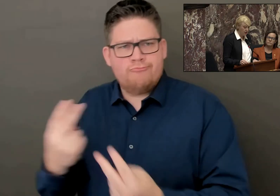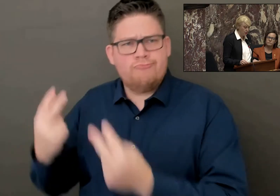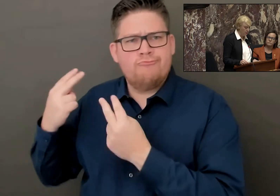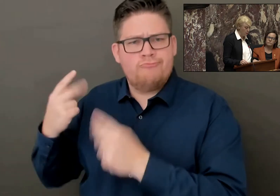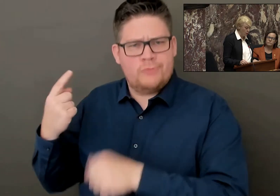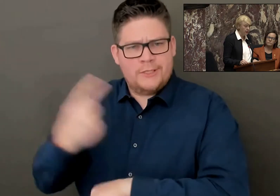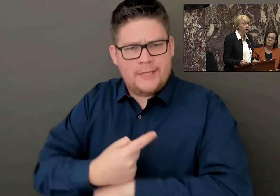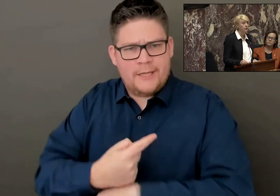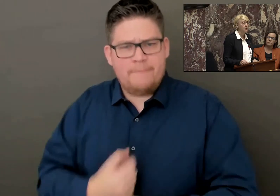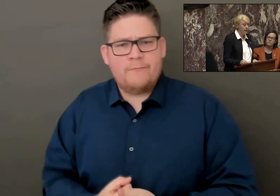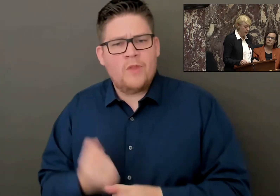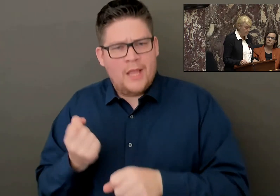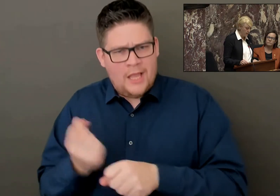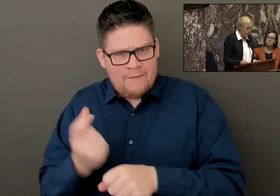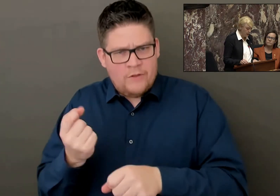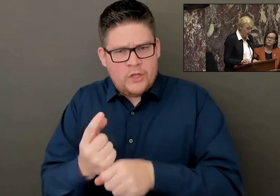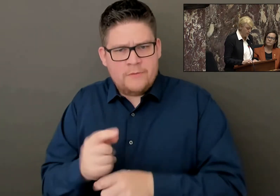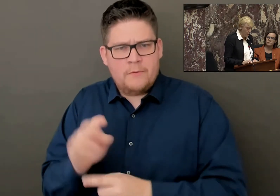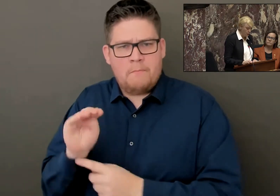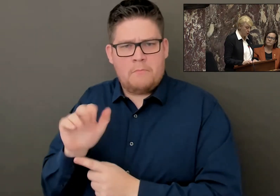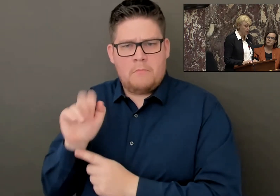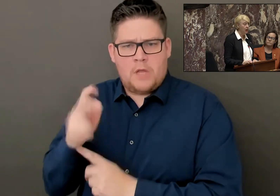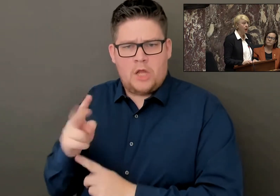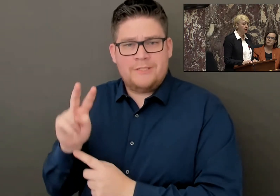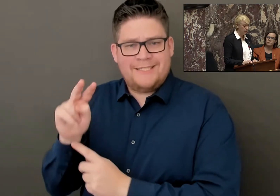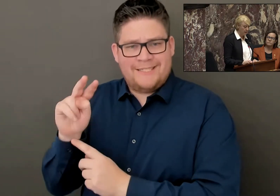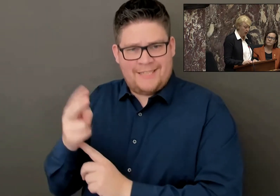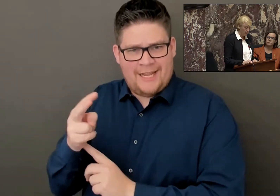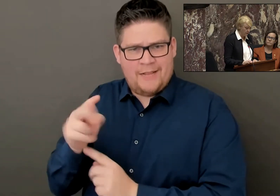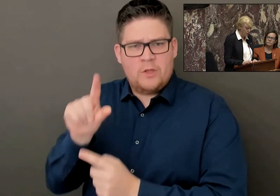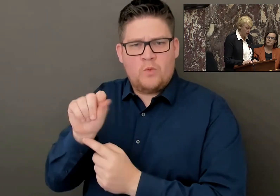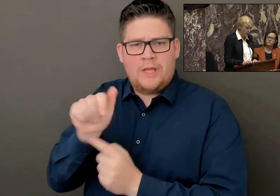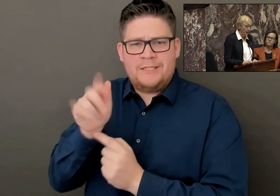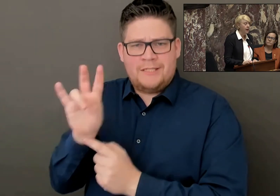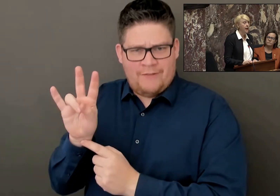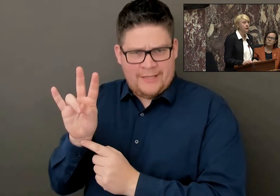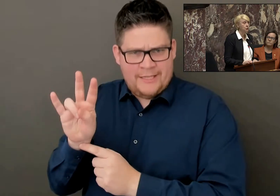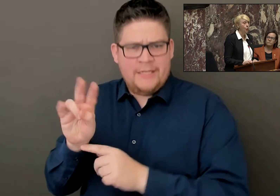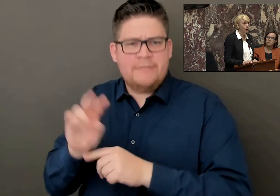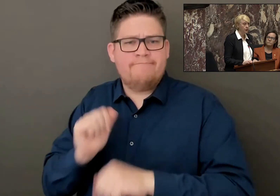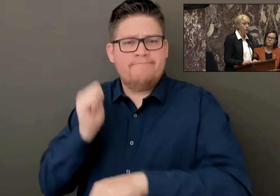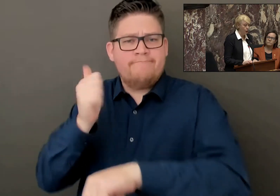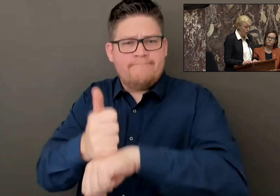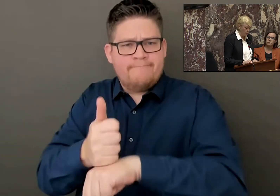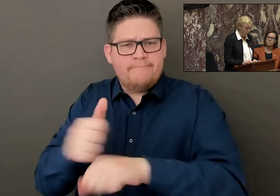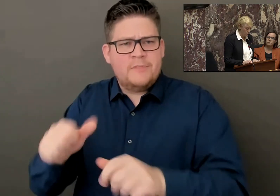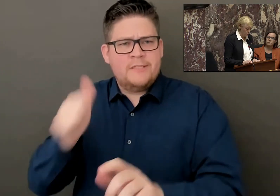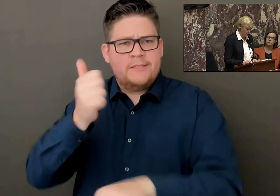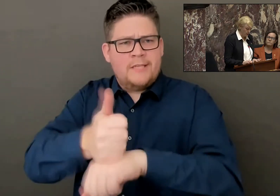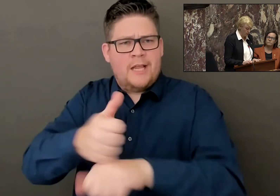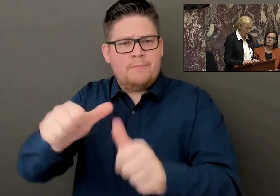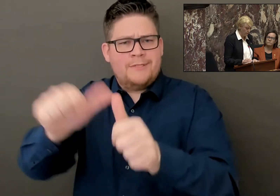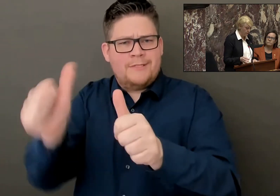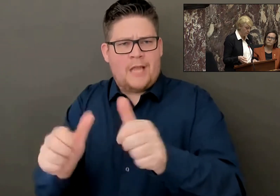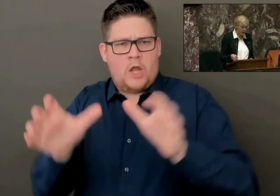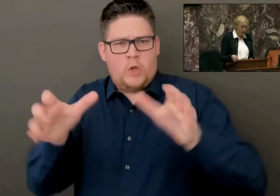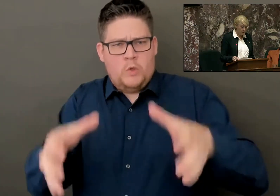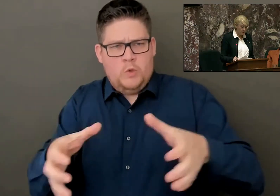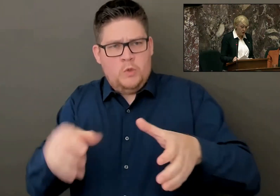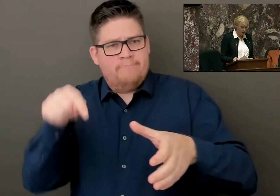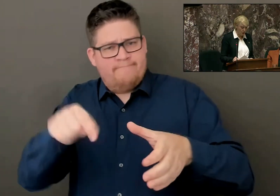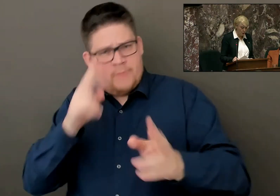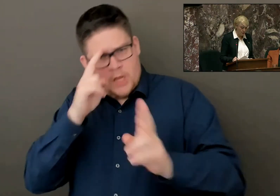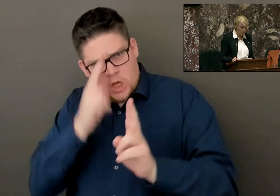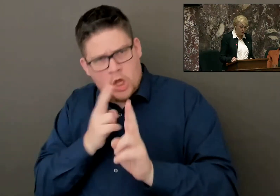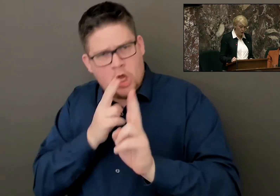and Rescue Memorial in memory of those who died in the line of duty and to honor all that serve.